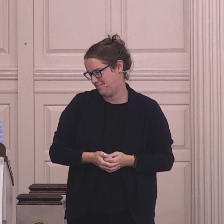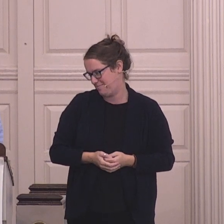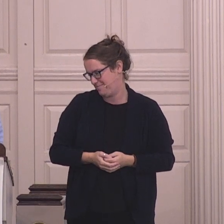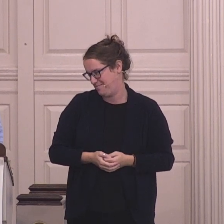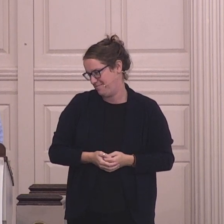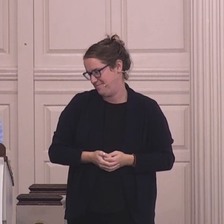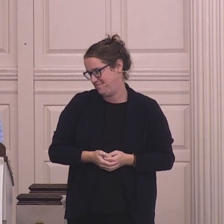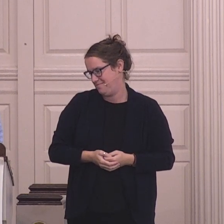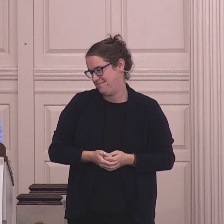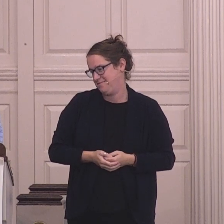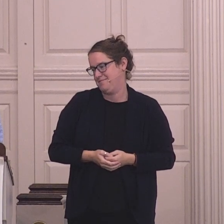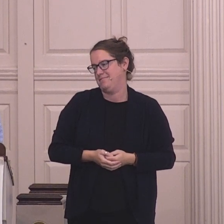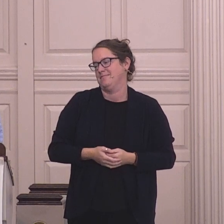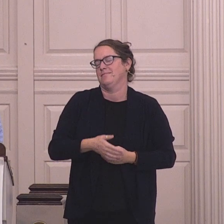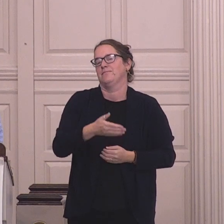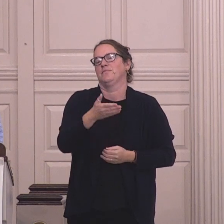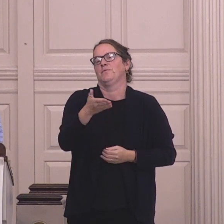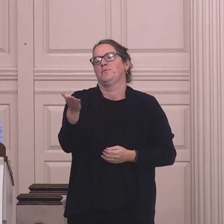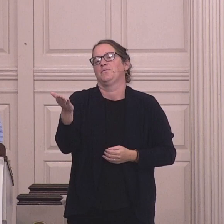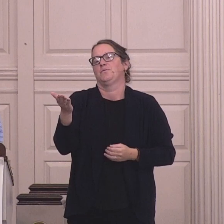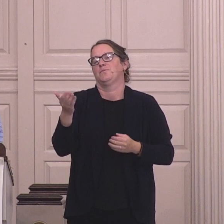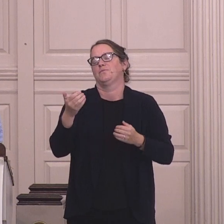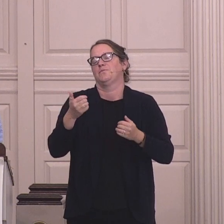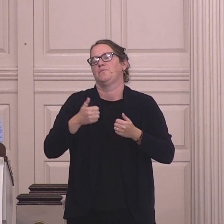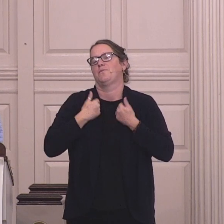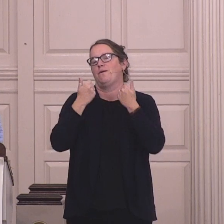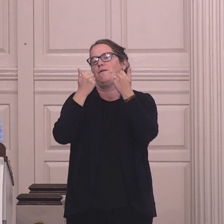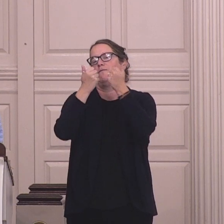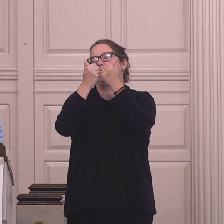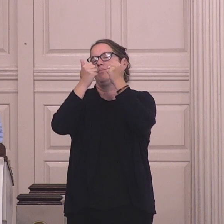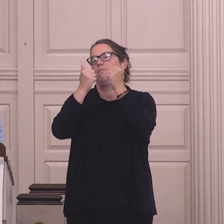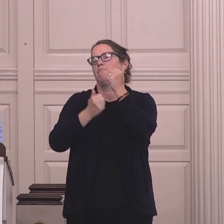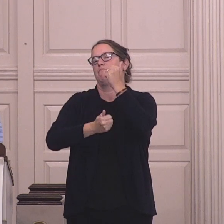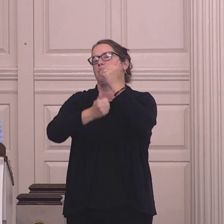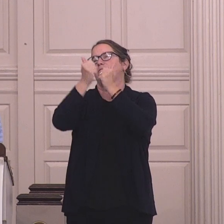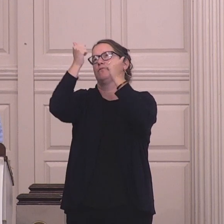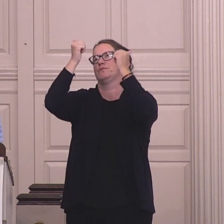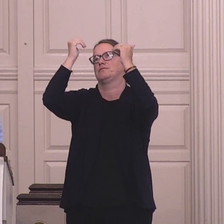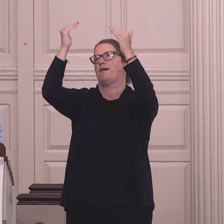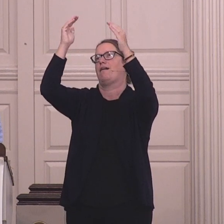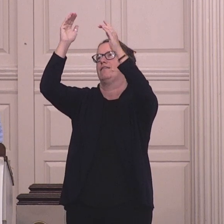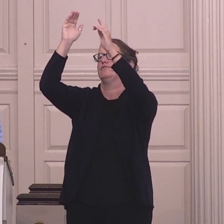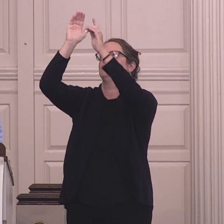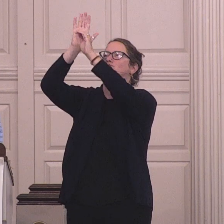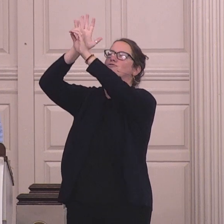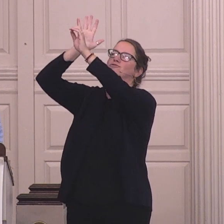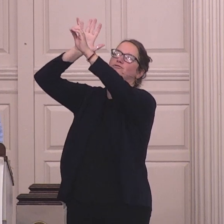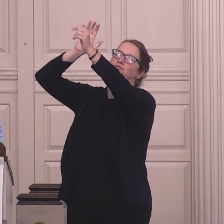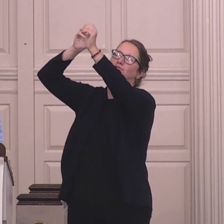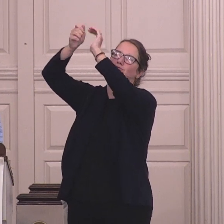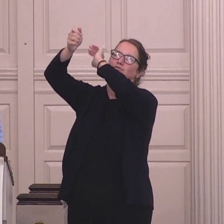You who dwell in the shelter of the Most High, who abide in the shadow of the Almighty,